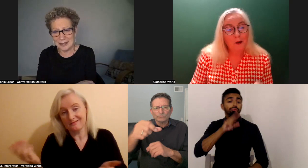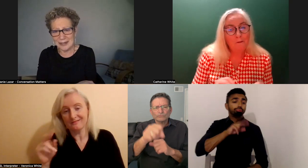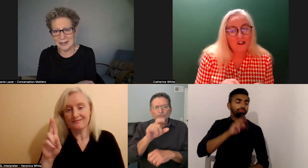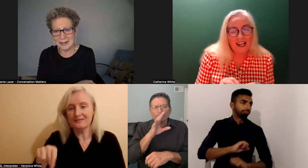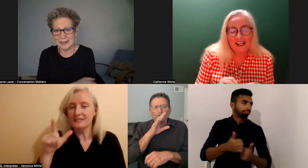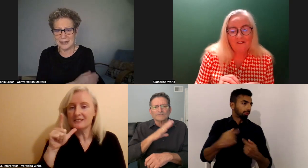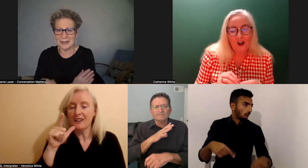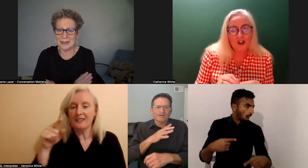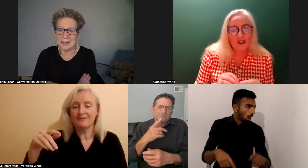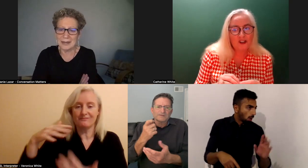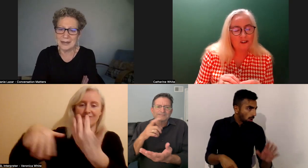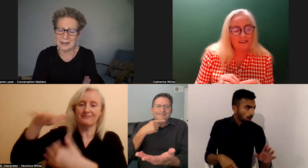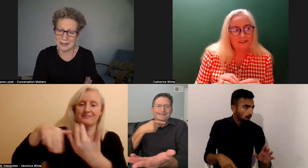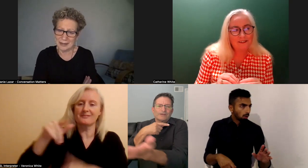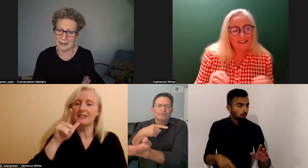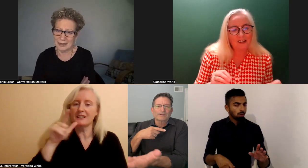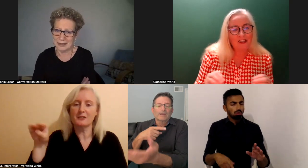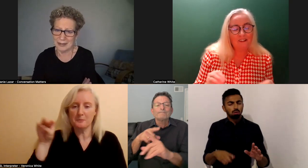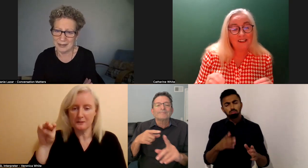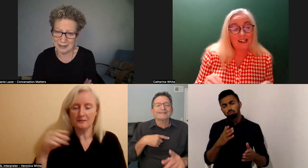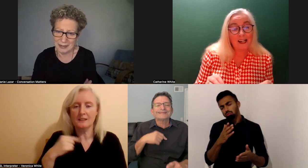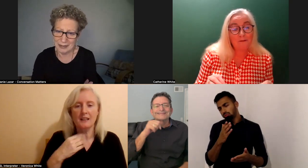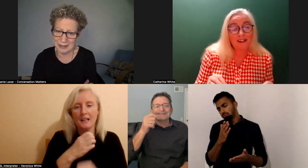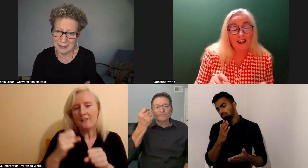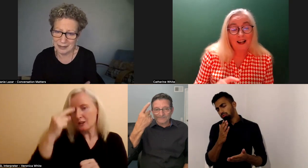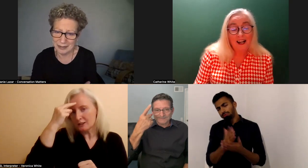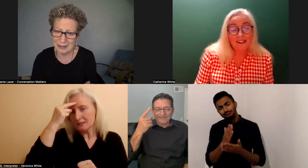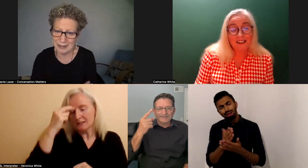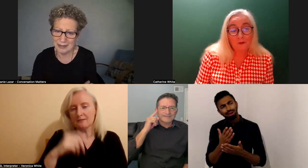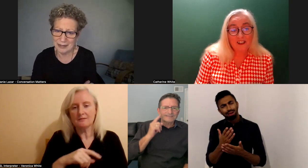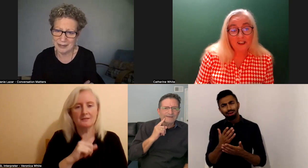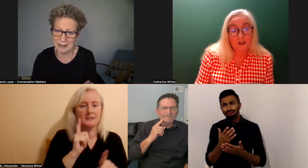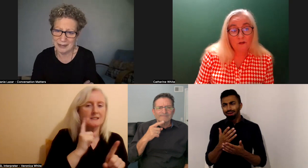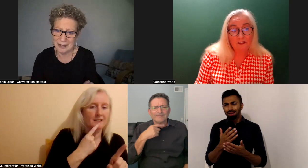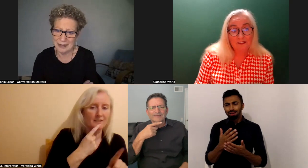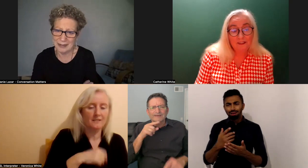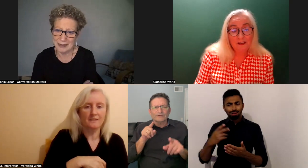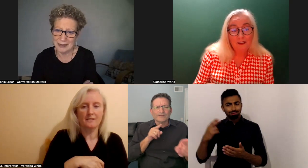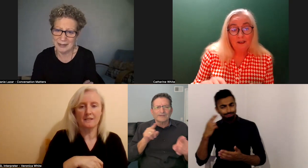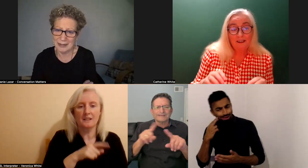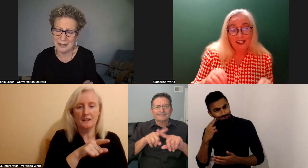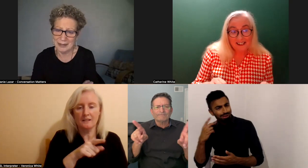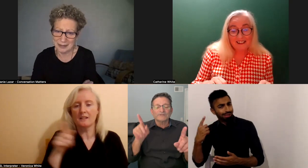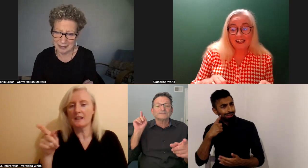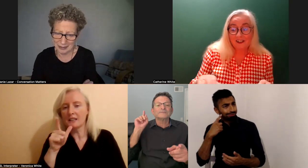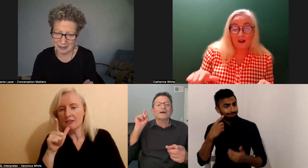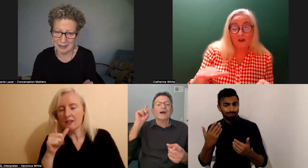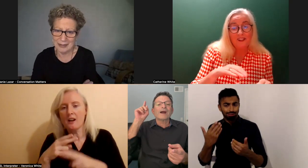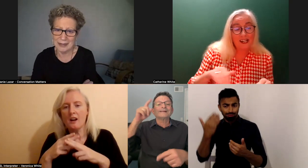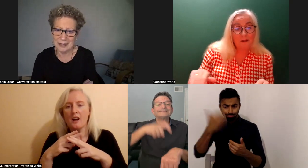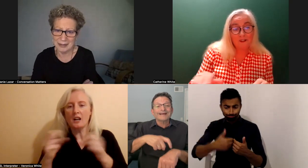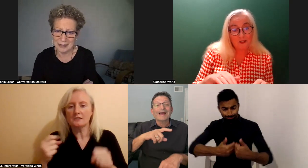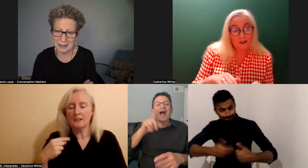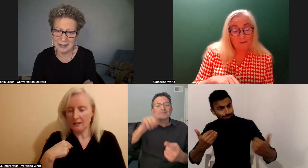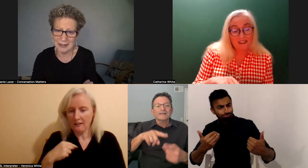hearing. But I never understood the deaf hearing dynamic until I went to school. Like I said, all